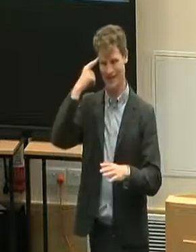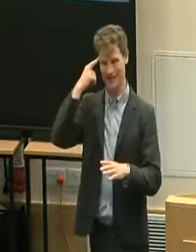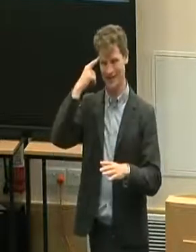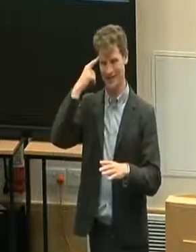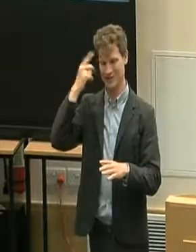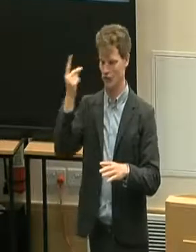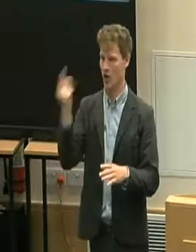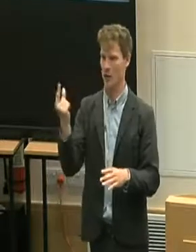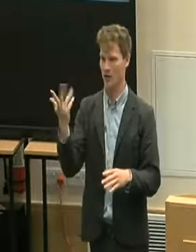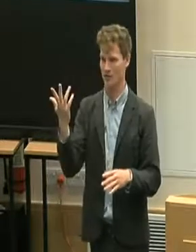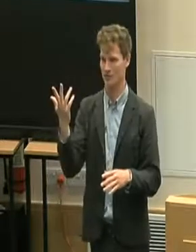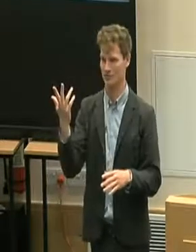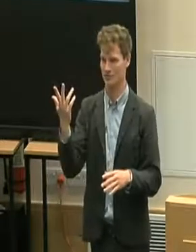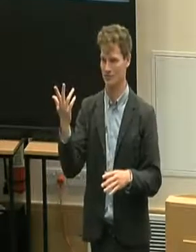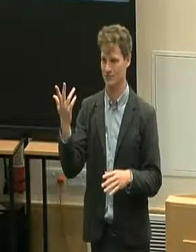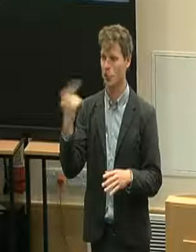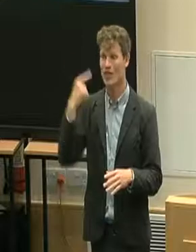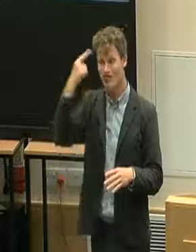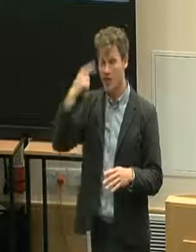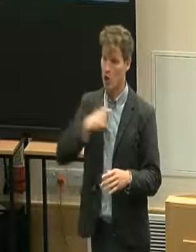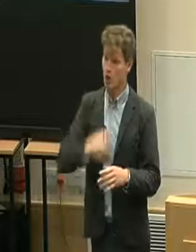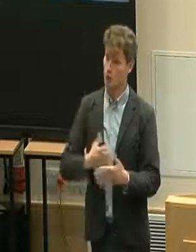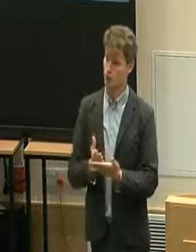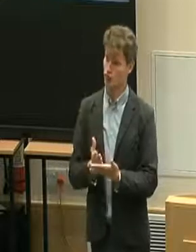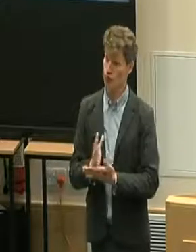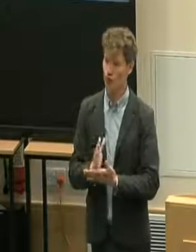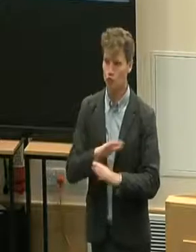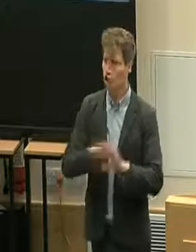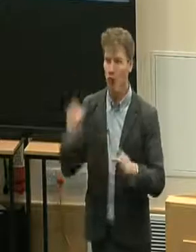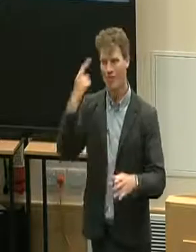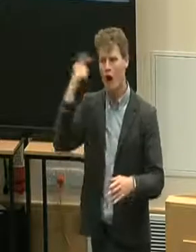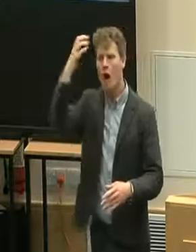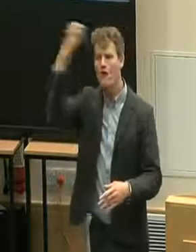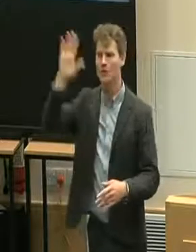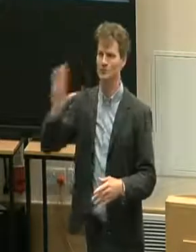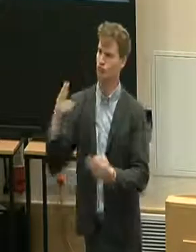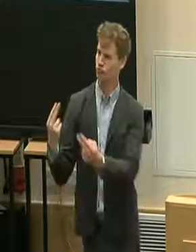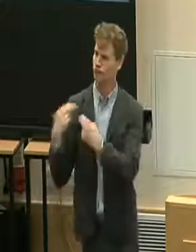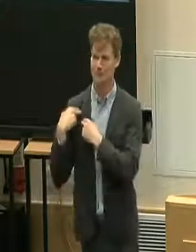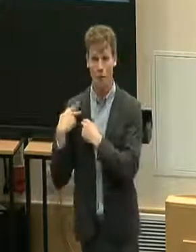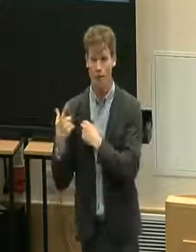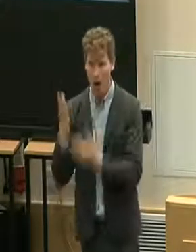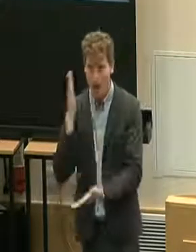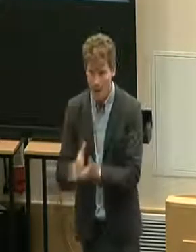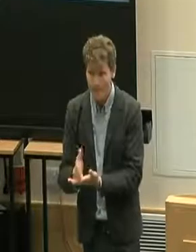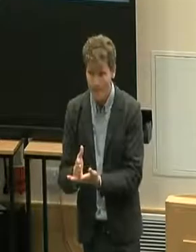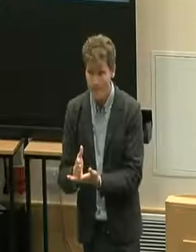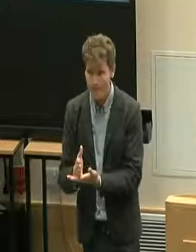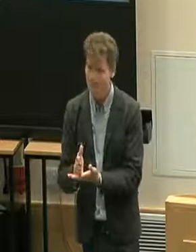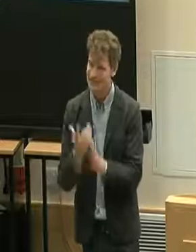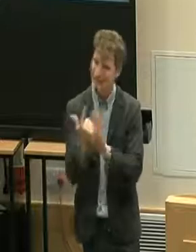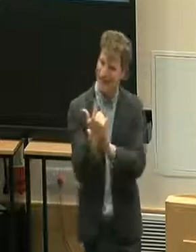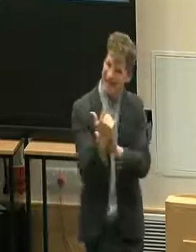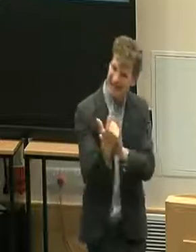one thinks of the human rights approach. It is a legal obligation and moral duty. It is not based on charity